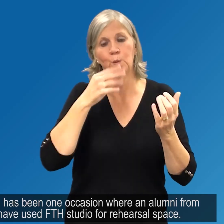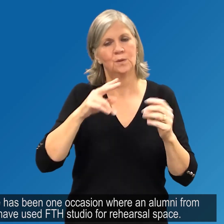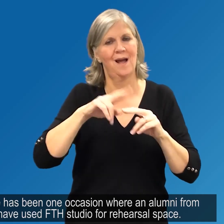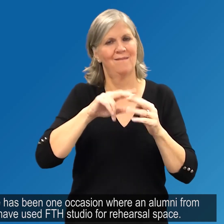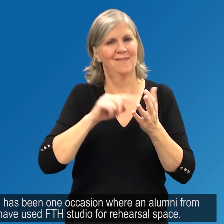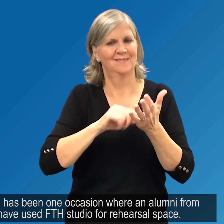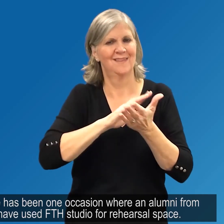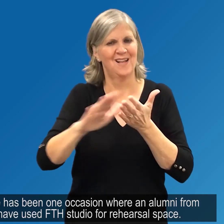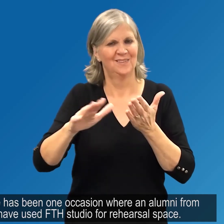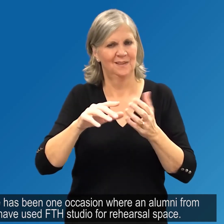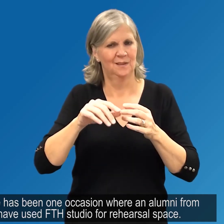space.